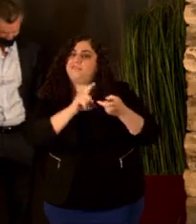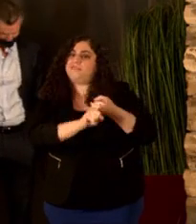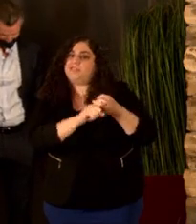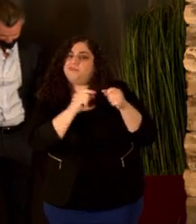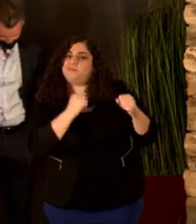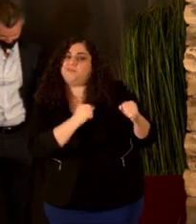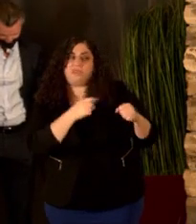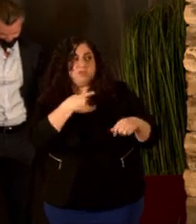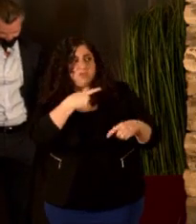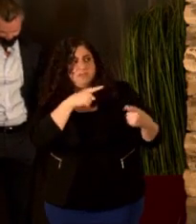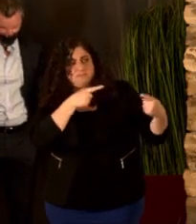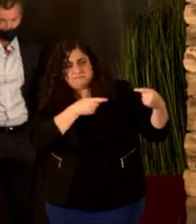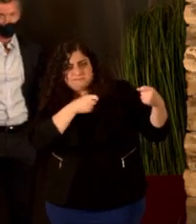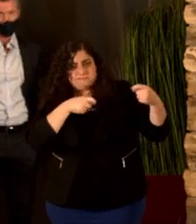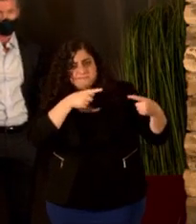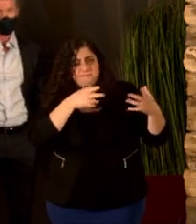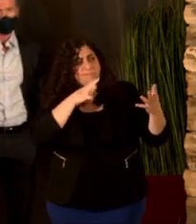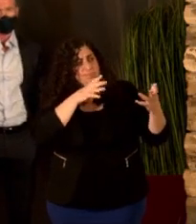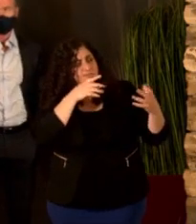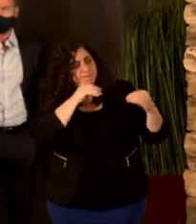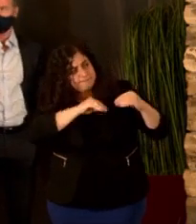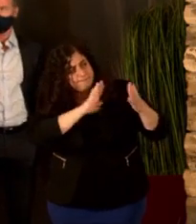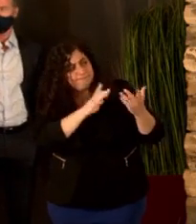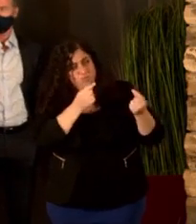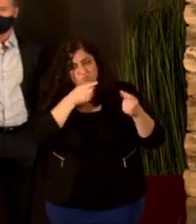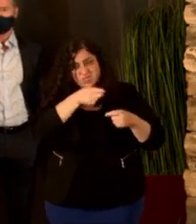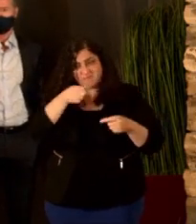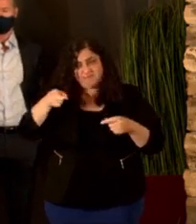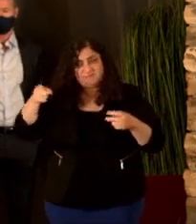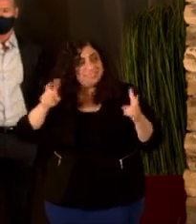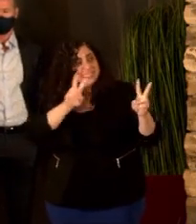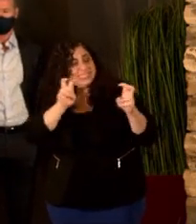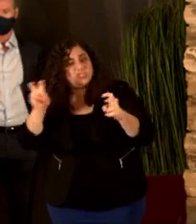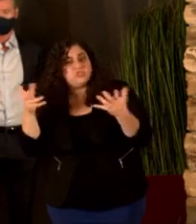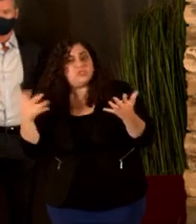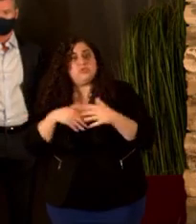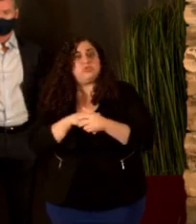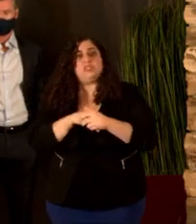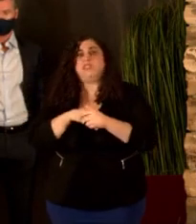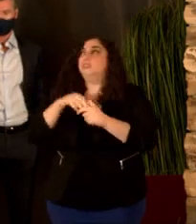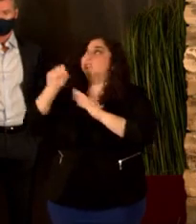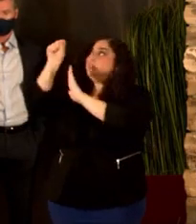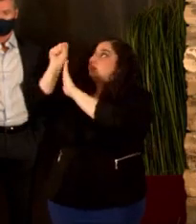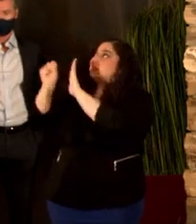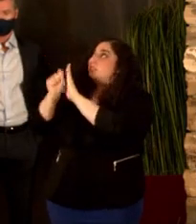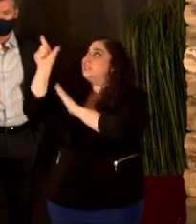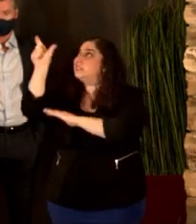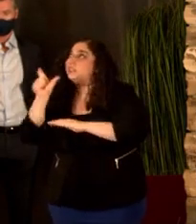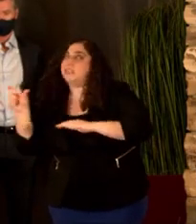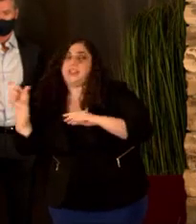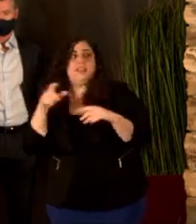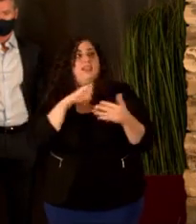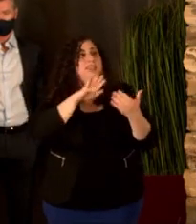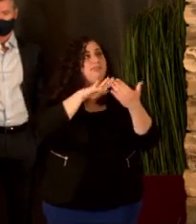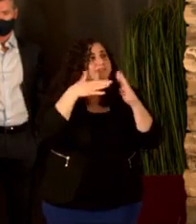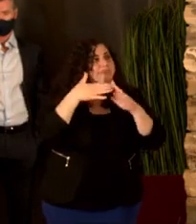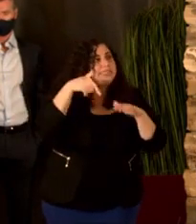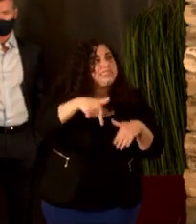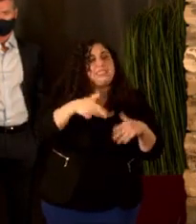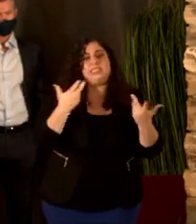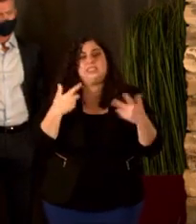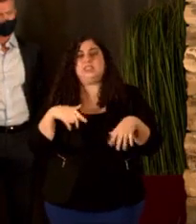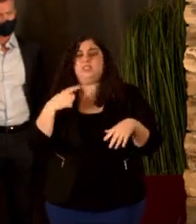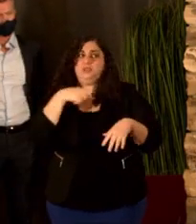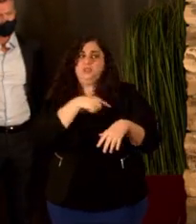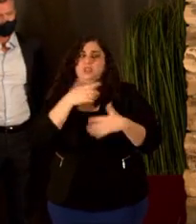about all of the issues we face, knowing that together, city, county, state, we can make significant progress for our region. And so I